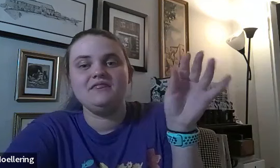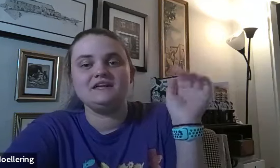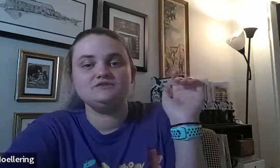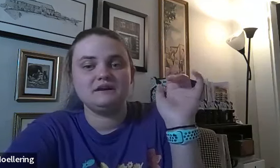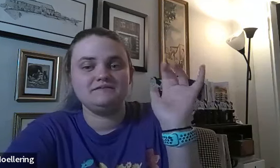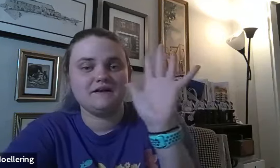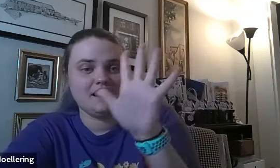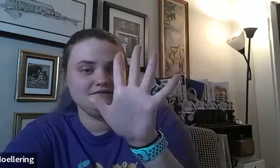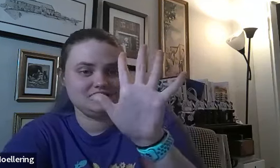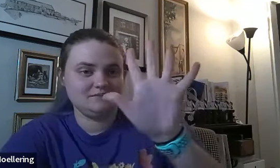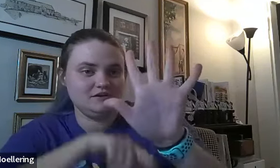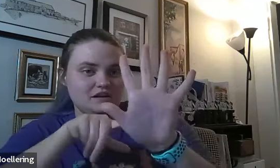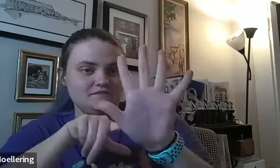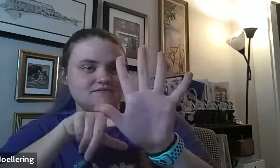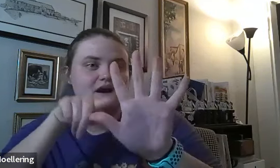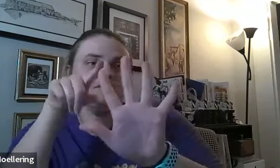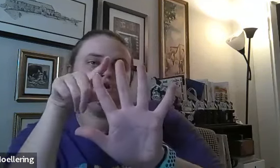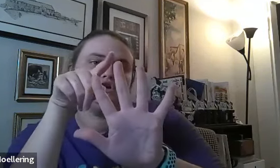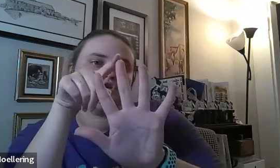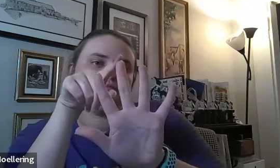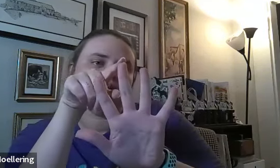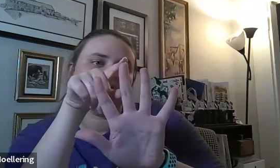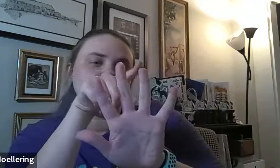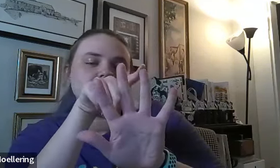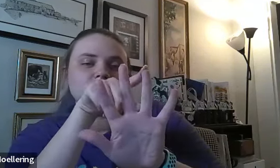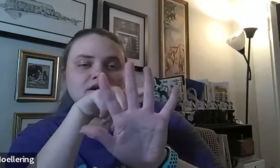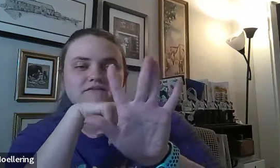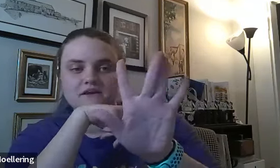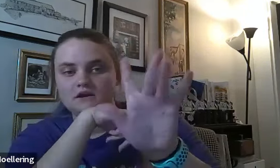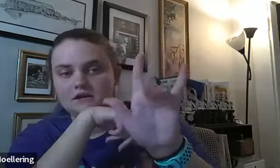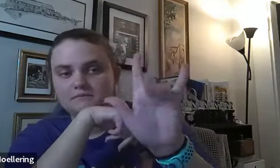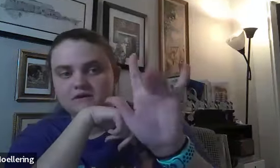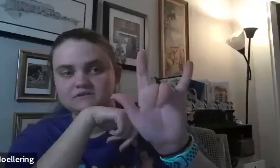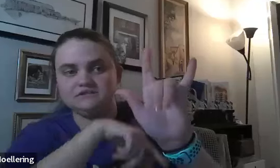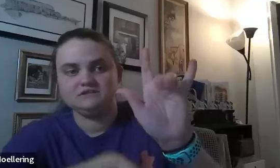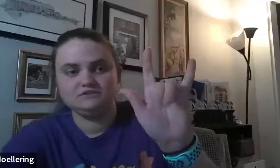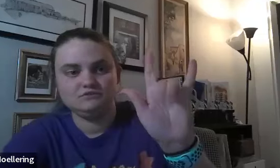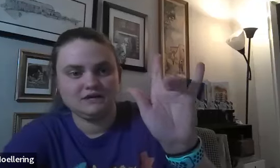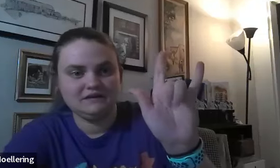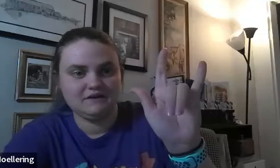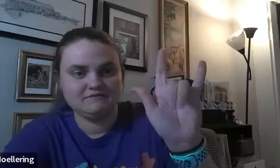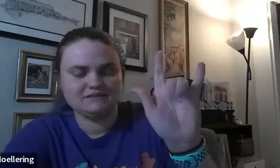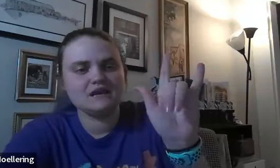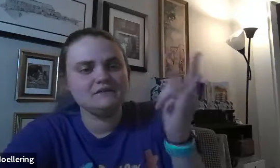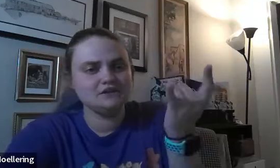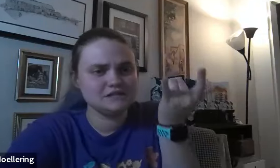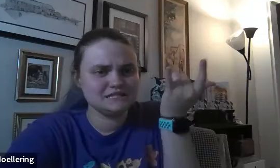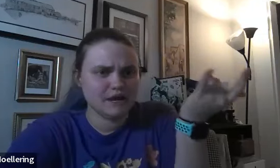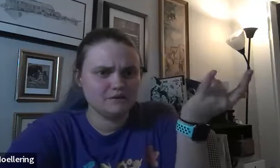And then 25 is going to be, you're going to have this 5. Your middle and ring finger are going to bounce. 25. It's kind of like you're doing